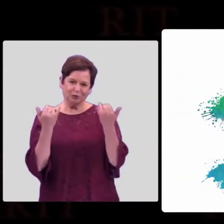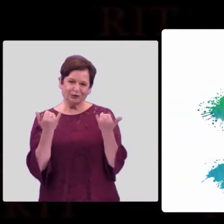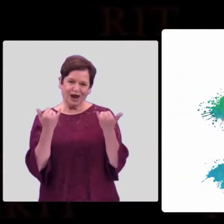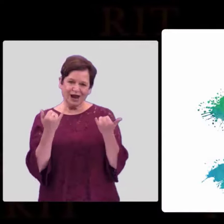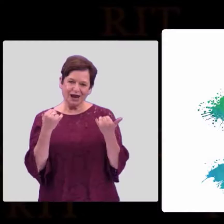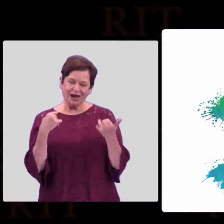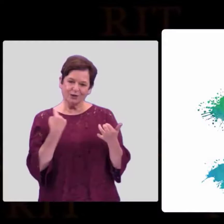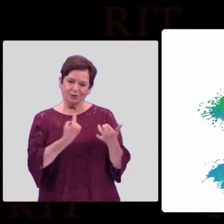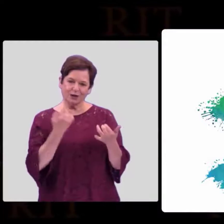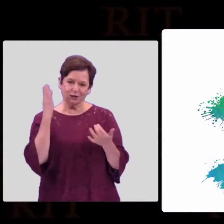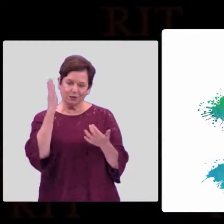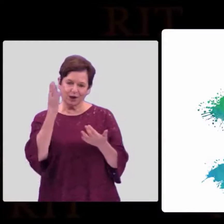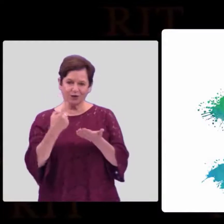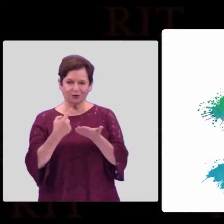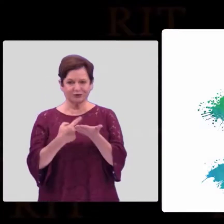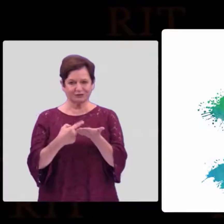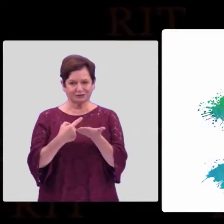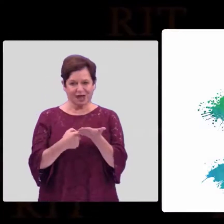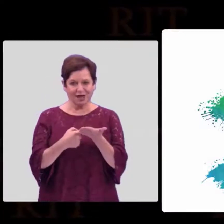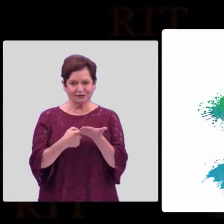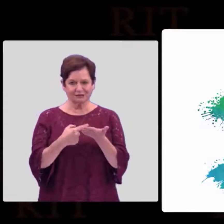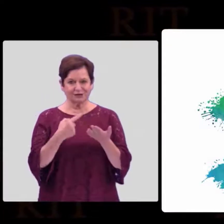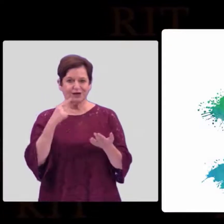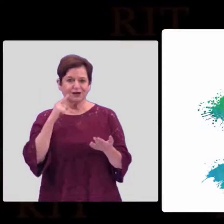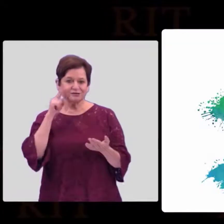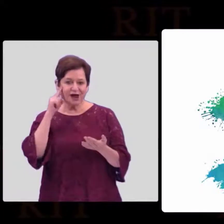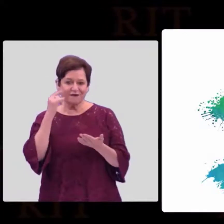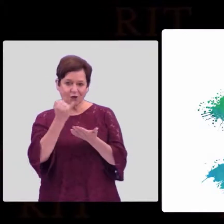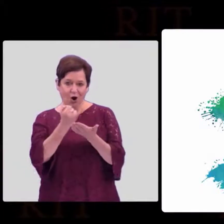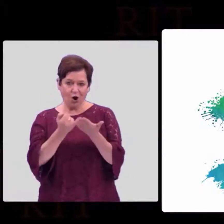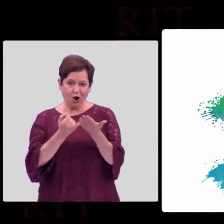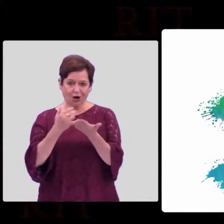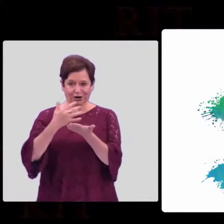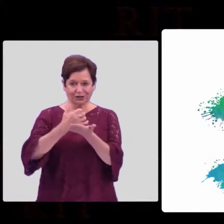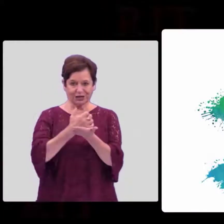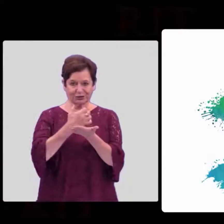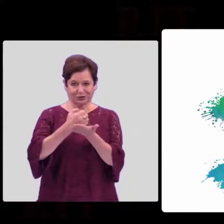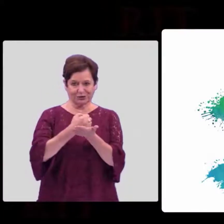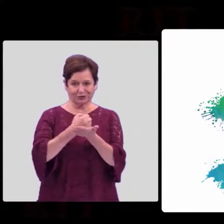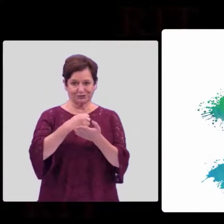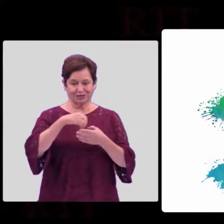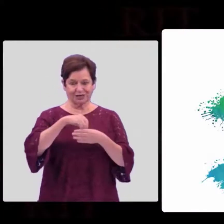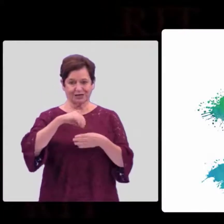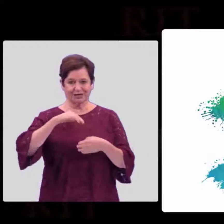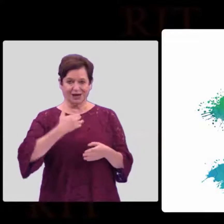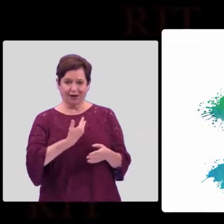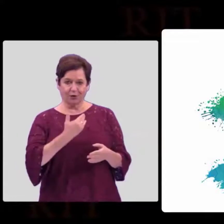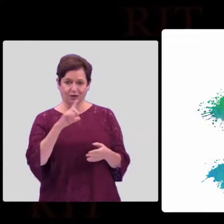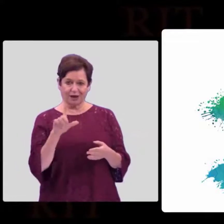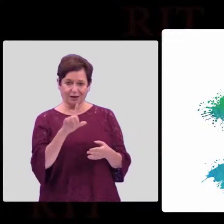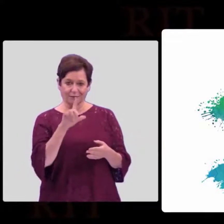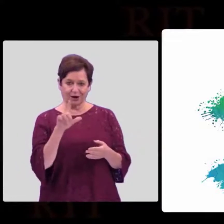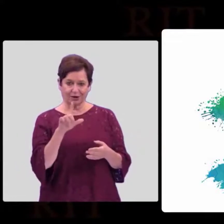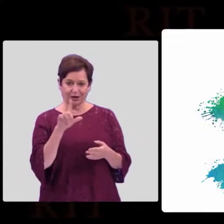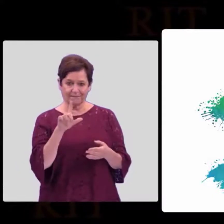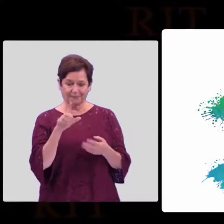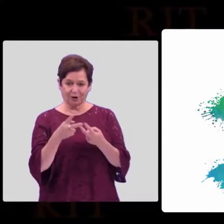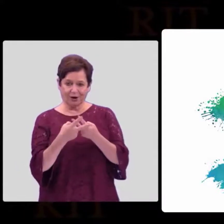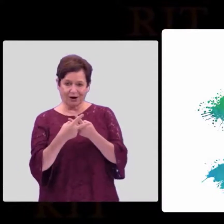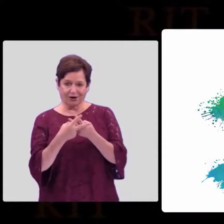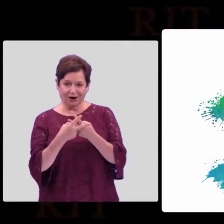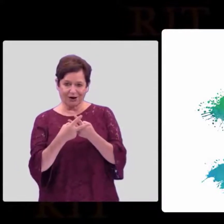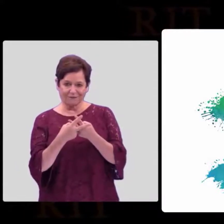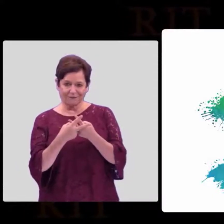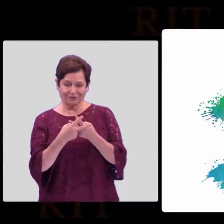Hi. Today I will discuss our deaf art collections in our library